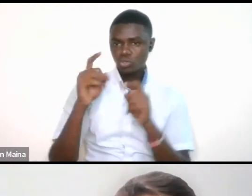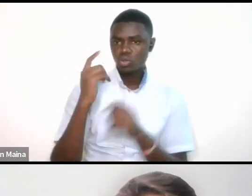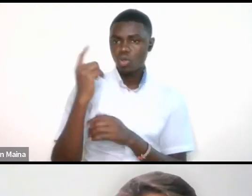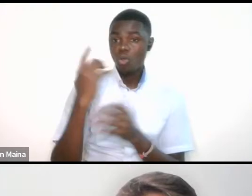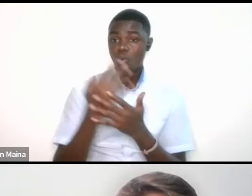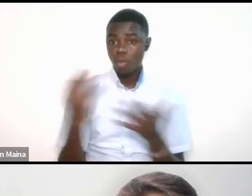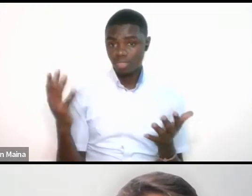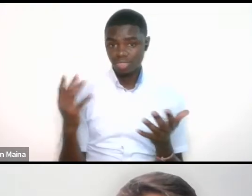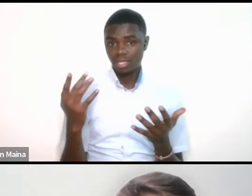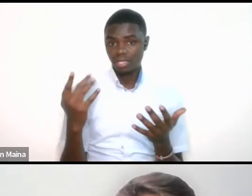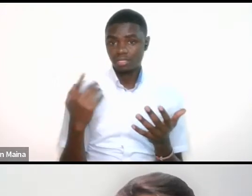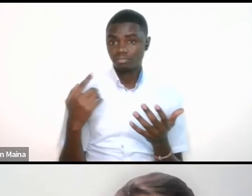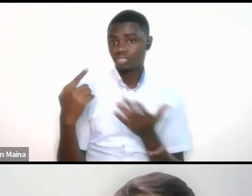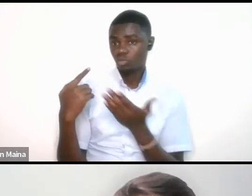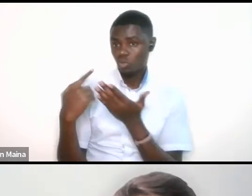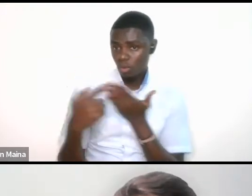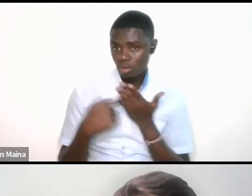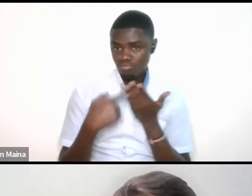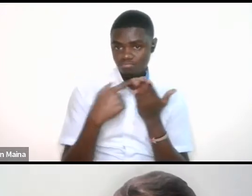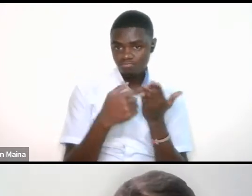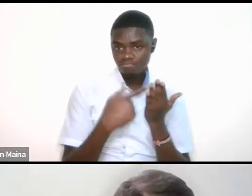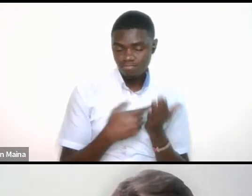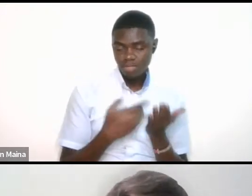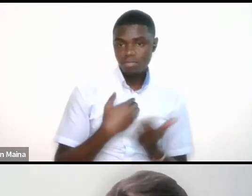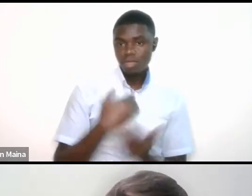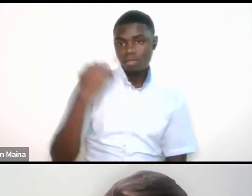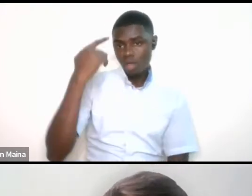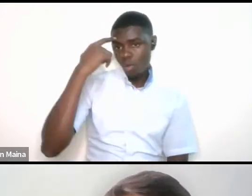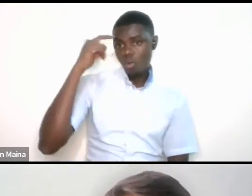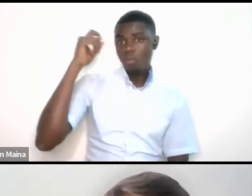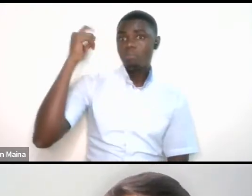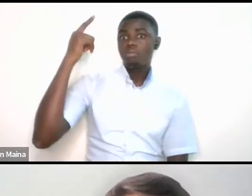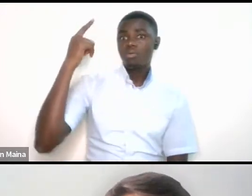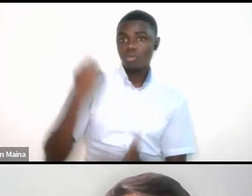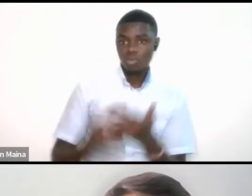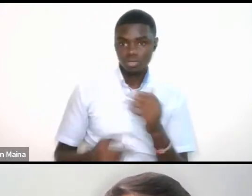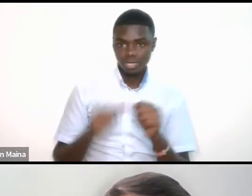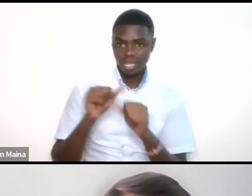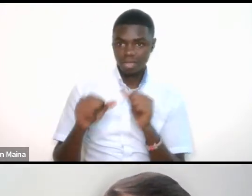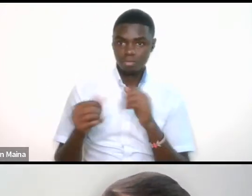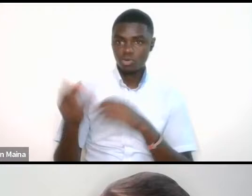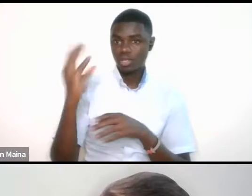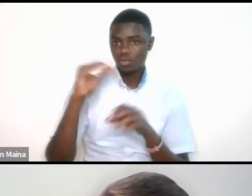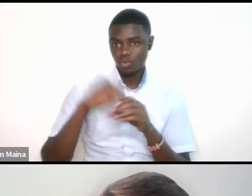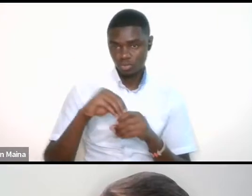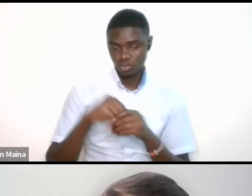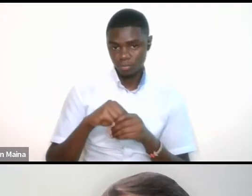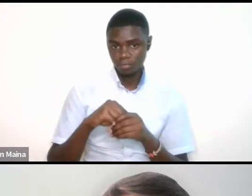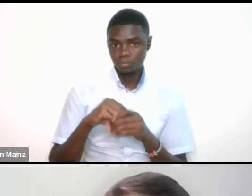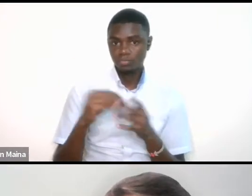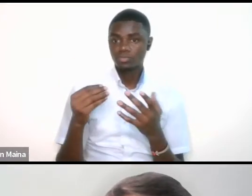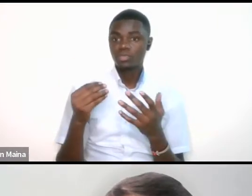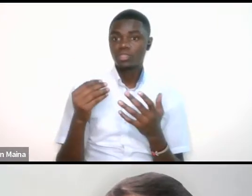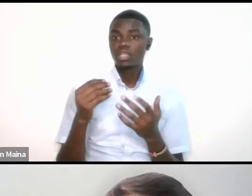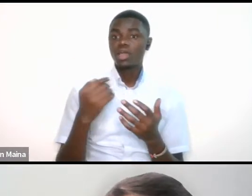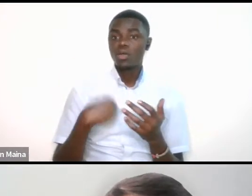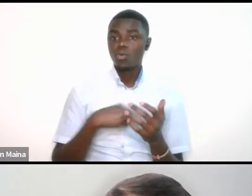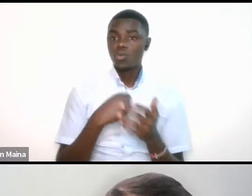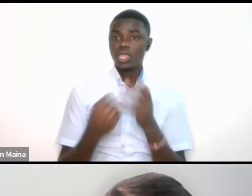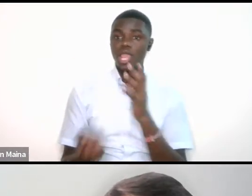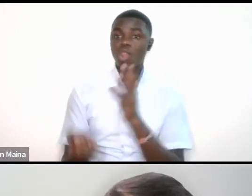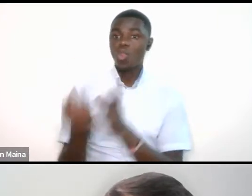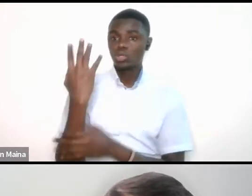were talking that I realized in regards to inclusion is that we launched off in